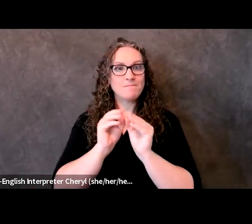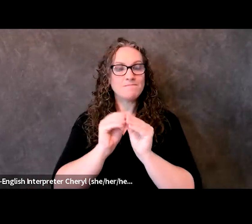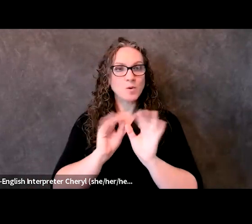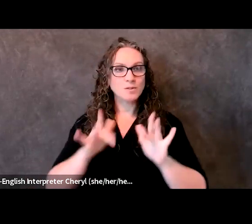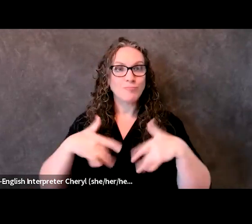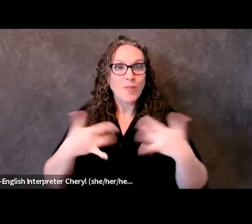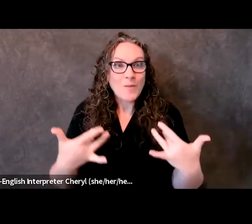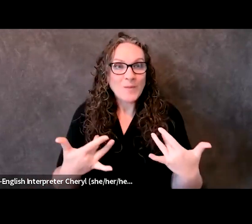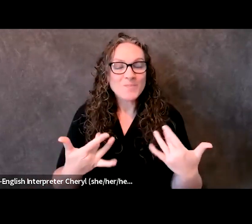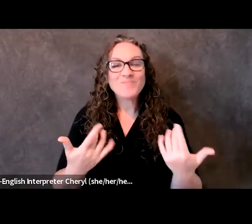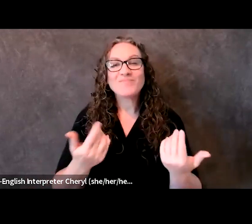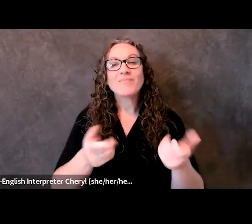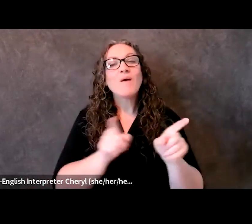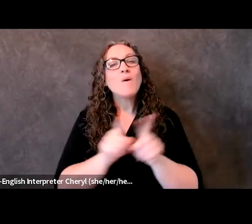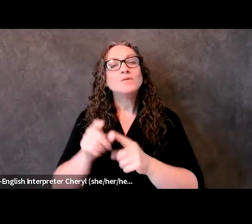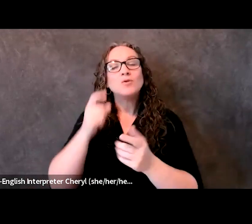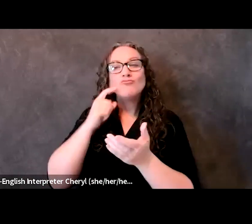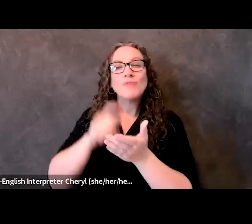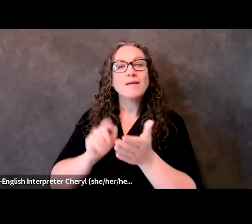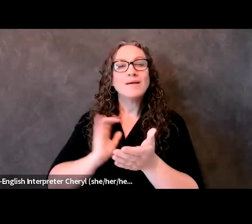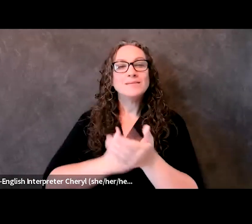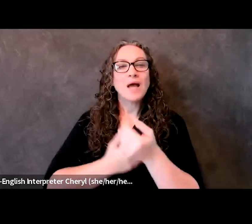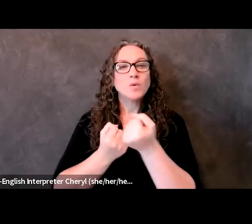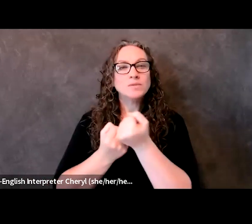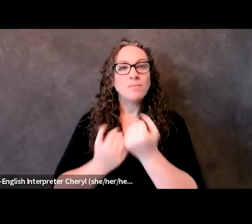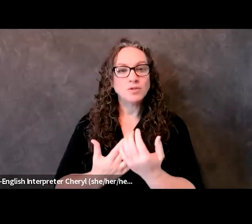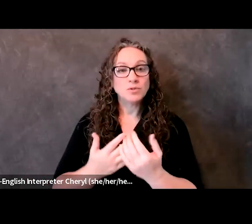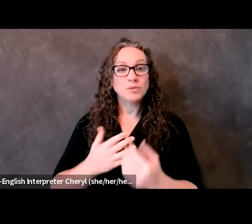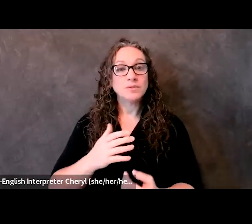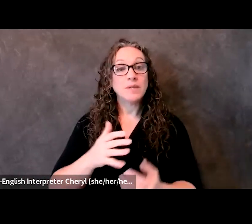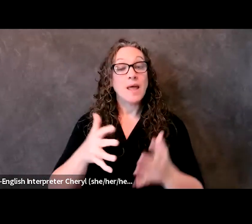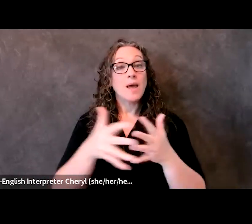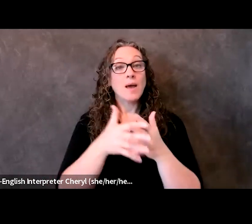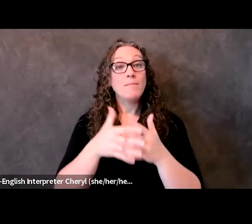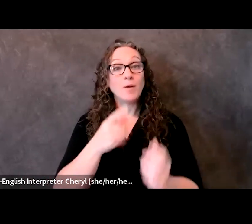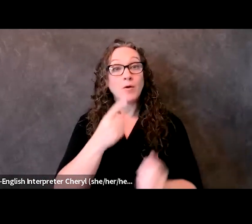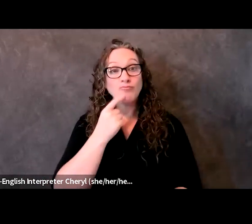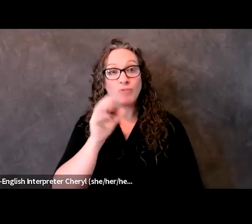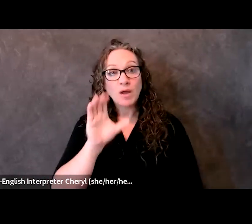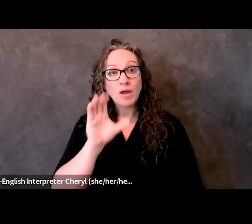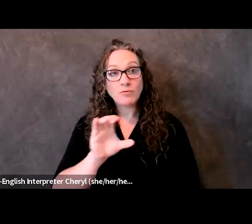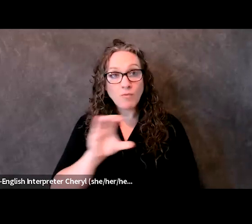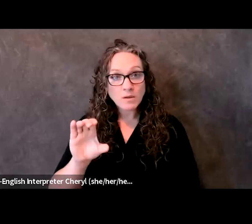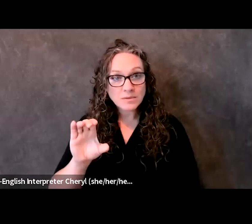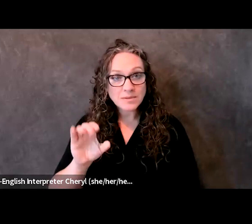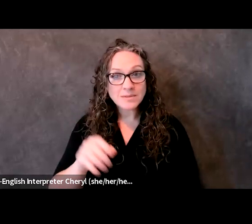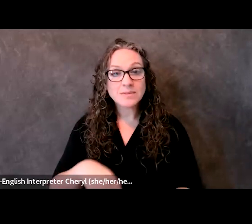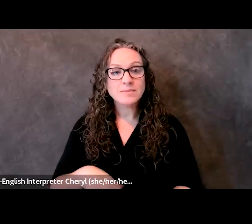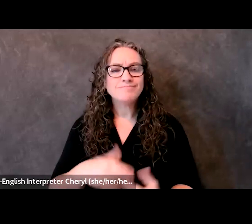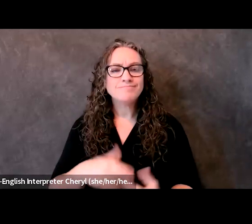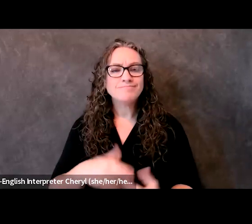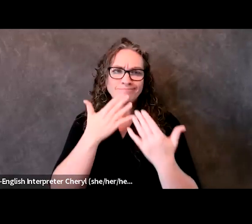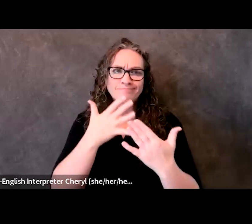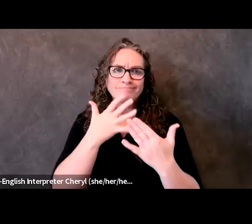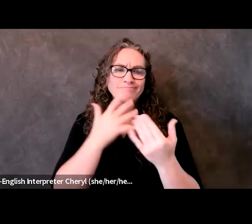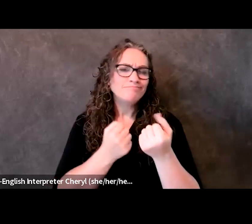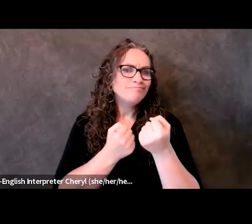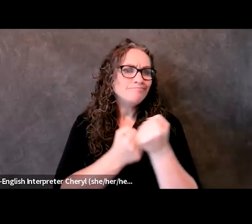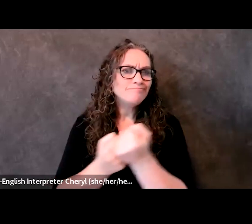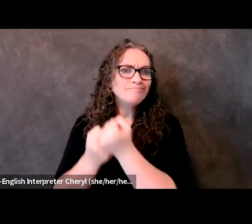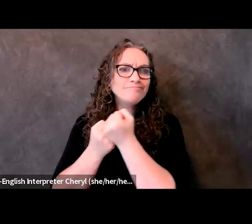want to recognize our sponsors. The American Red Cross, thank you for being a champion for the whole